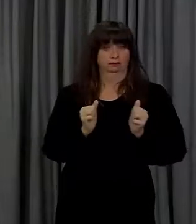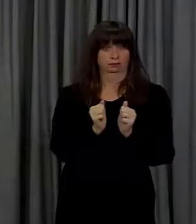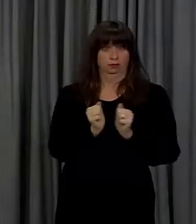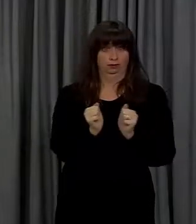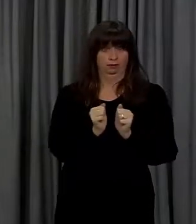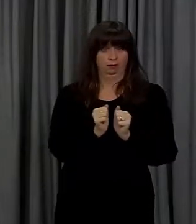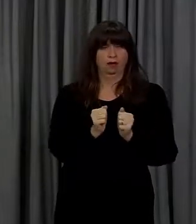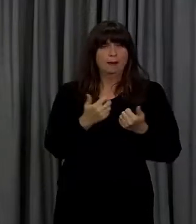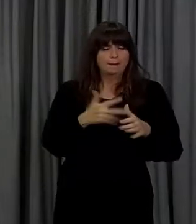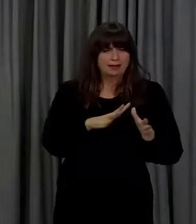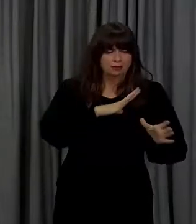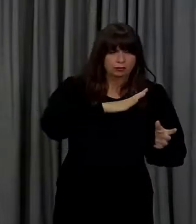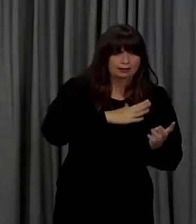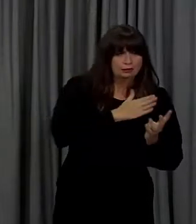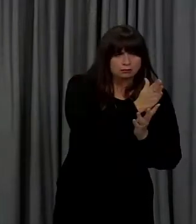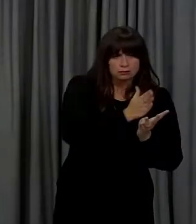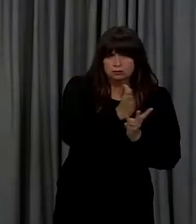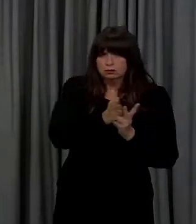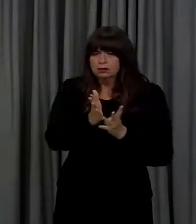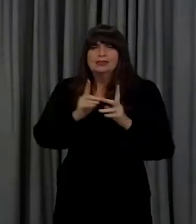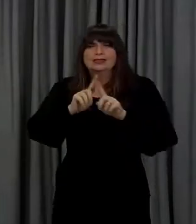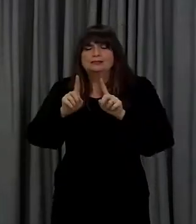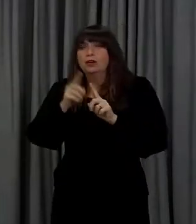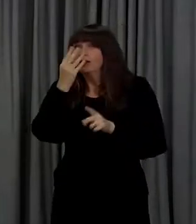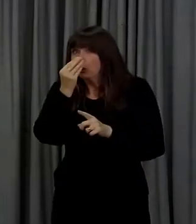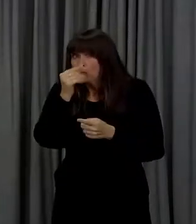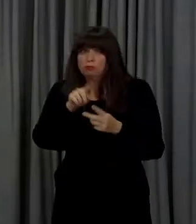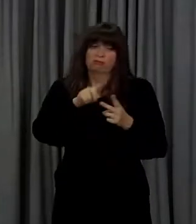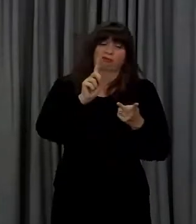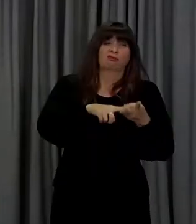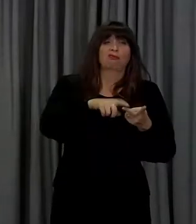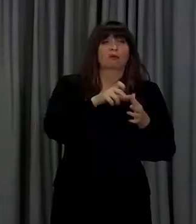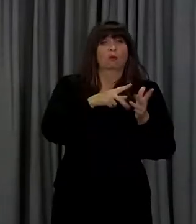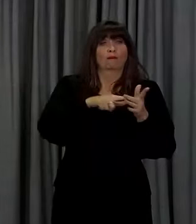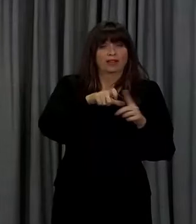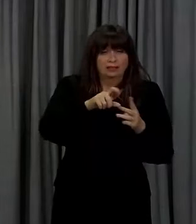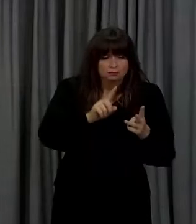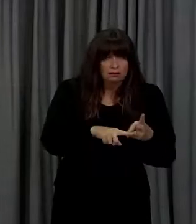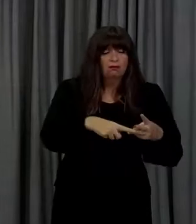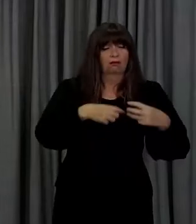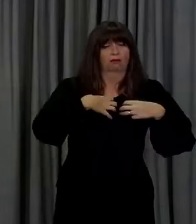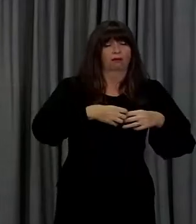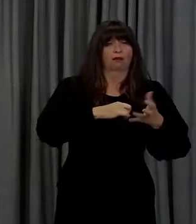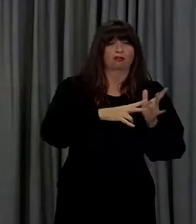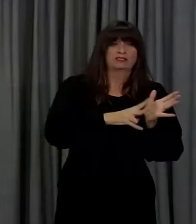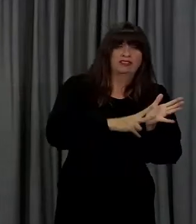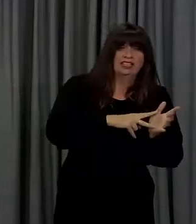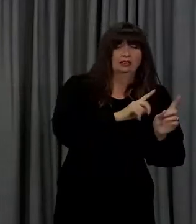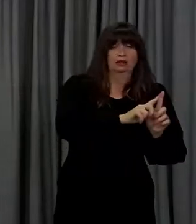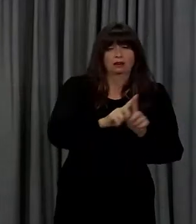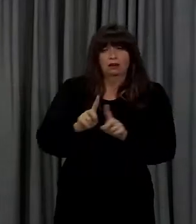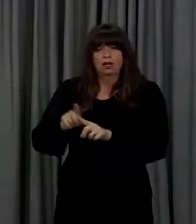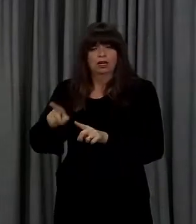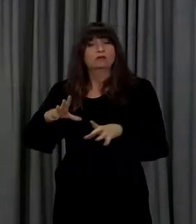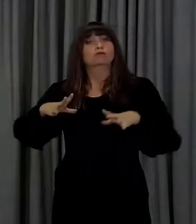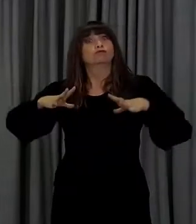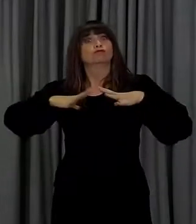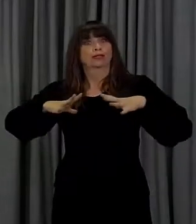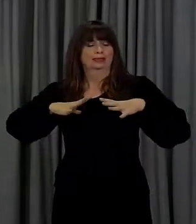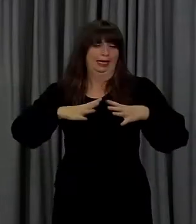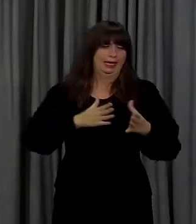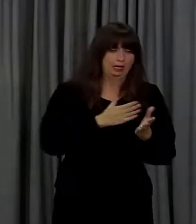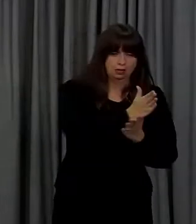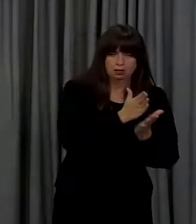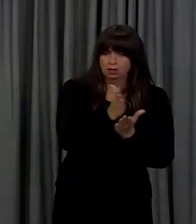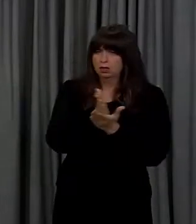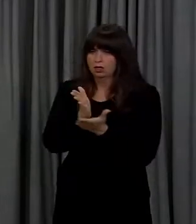in cases of all these winter viruses as well as other medical emergencies. Bydd yn gwasanaethau iechyd yn parhau I